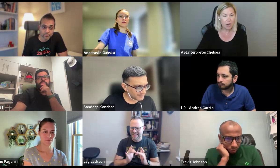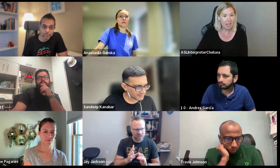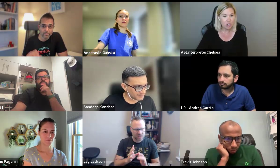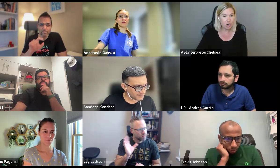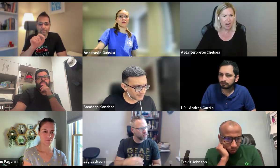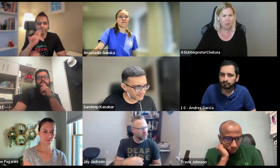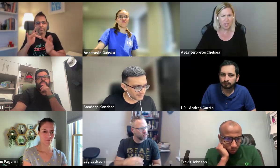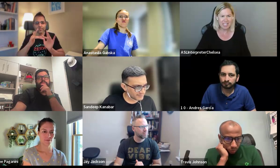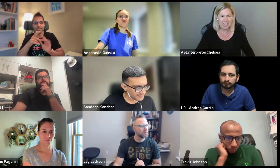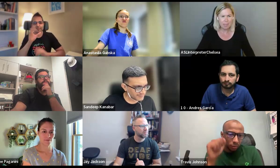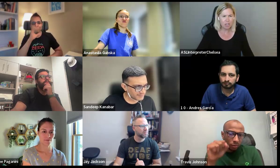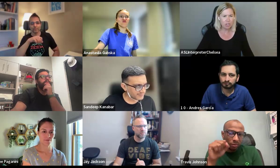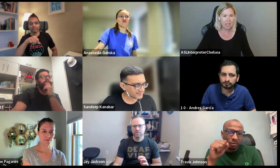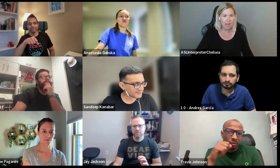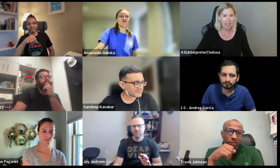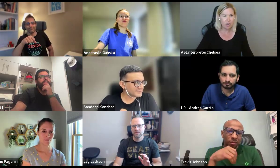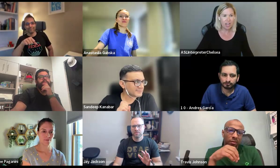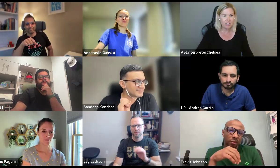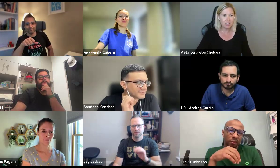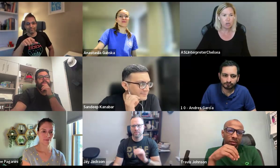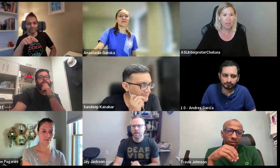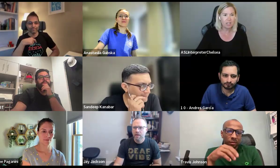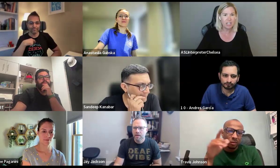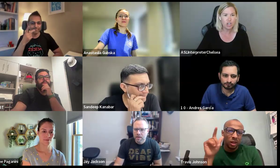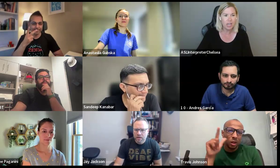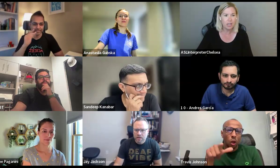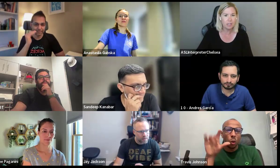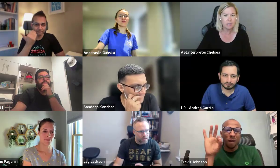Want to make sure everyone can see me. It looks like my internet is a little bit glitchy.